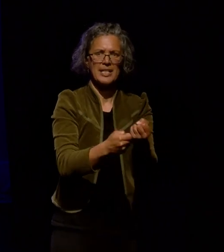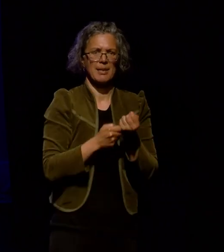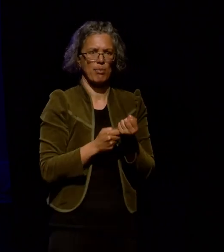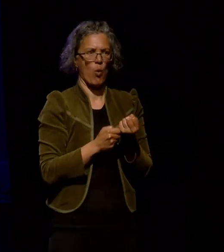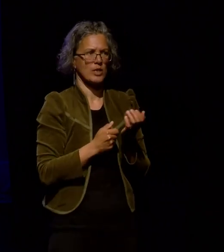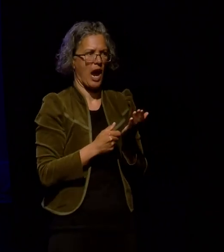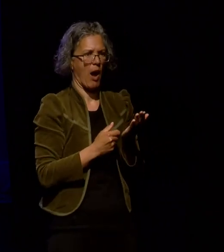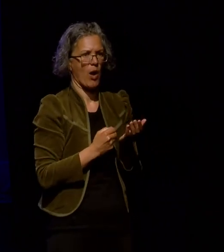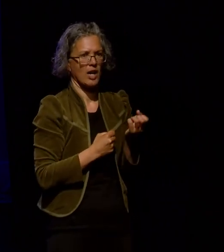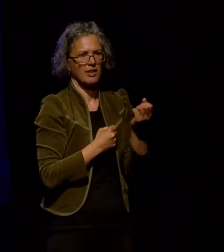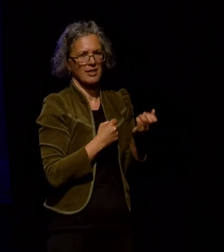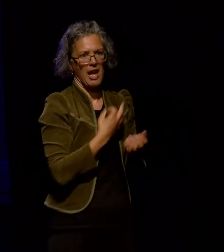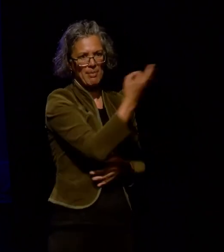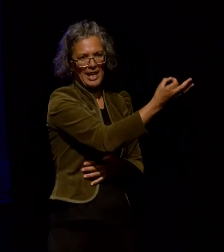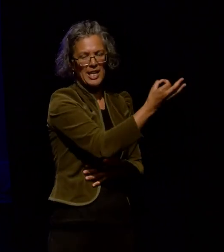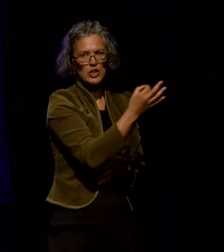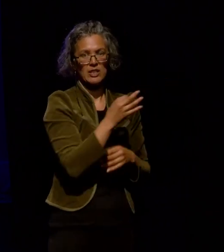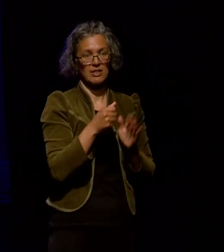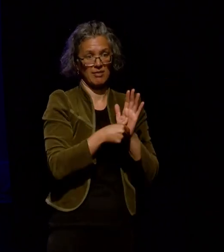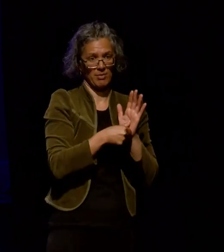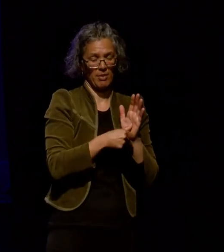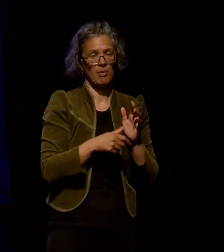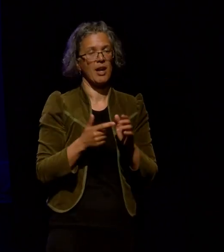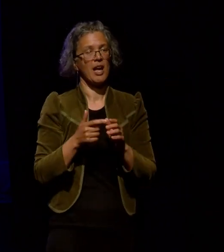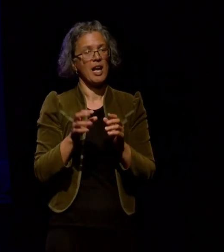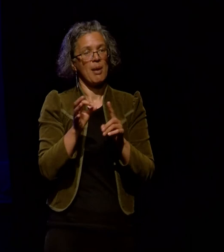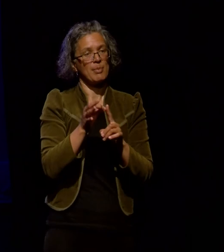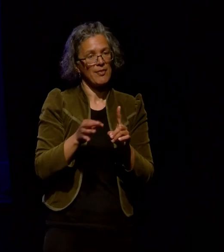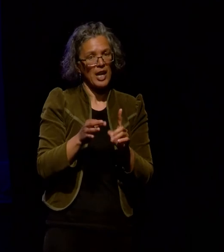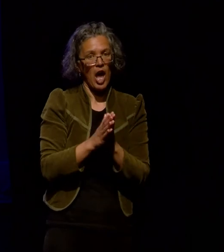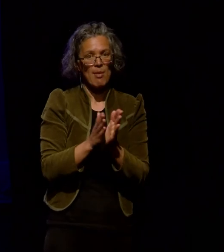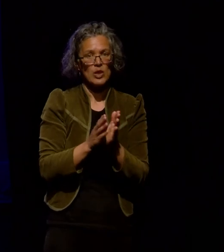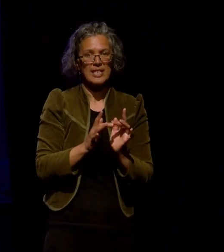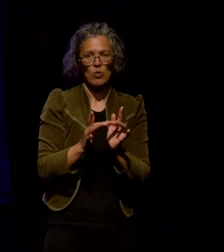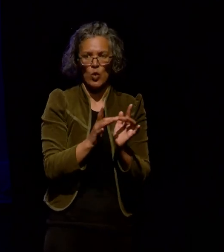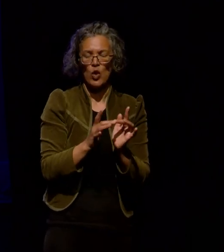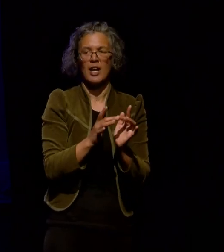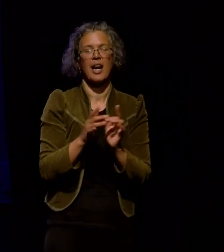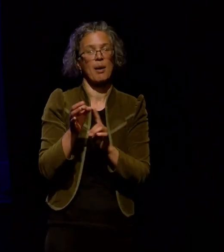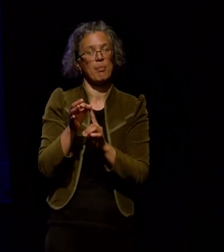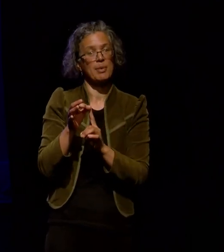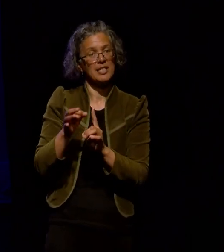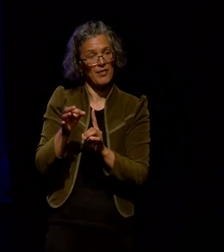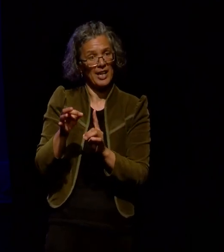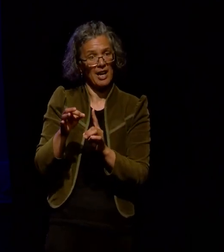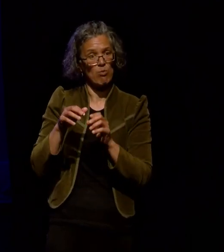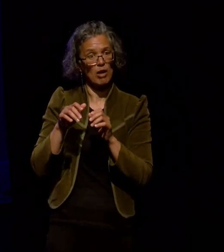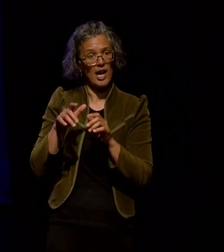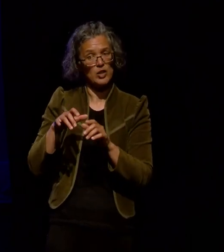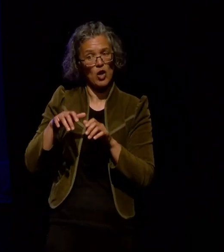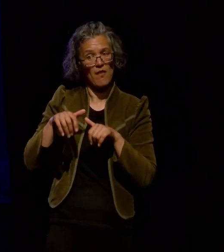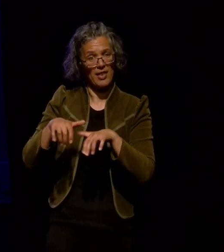Papa Tongarewa, Te Raupi Whakahou, the Pacific Libraries Network, the Pacific Branch of the International Council on Archives,